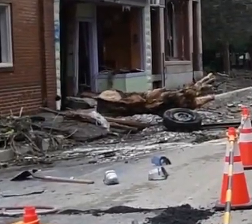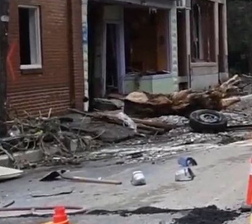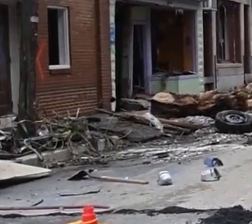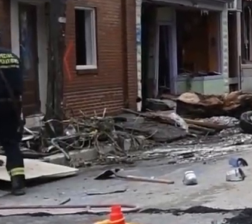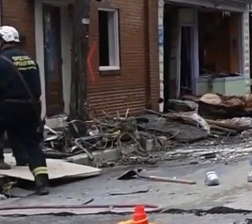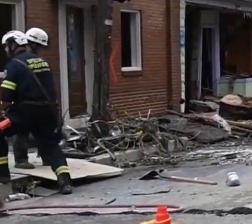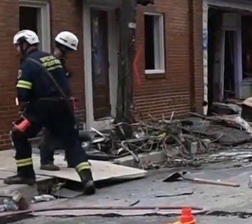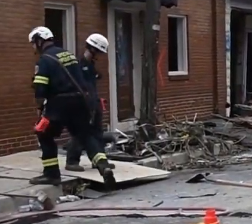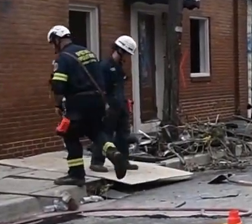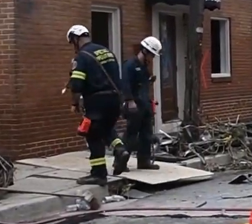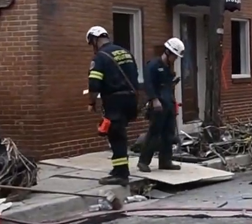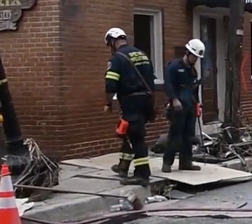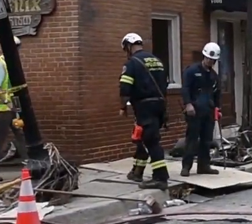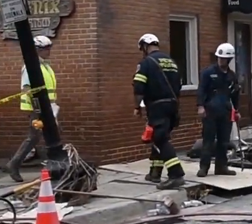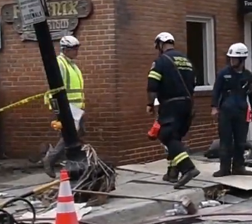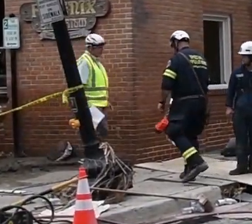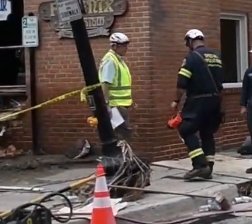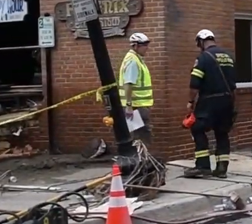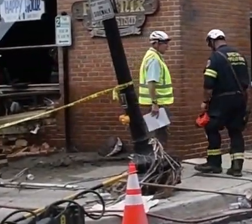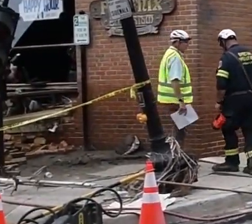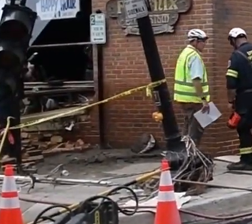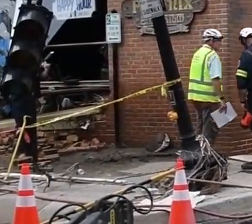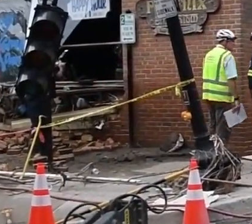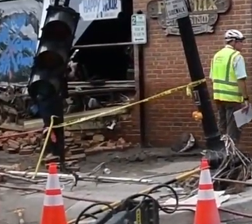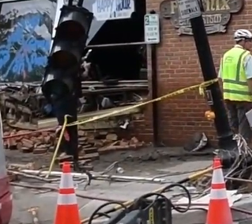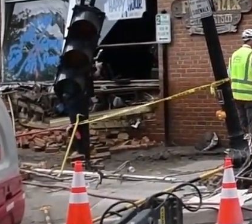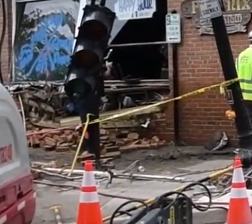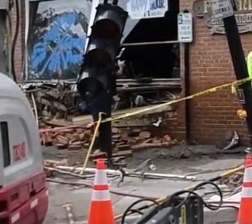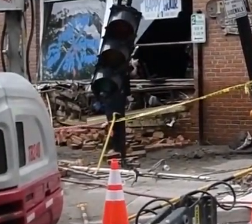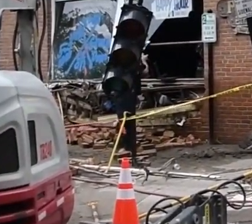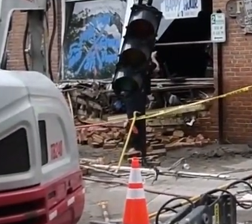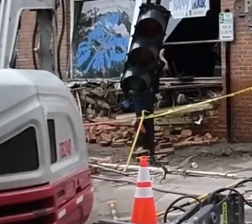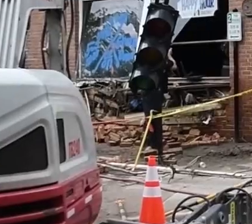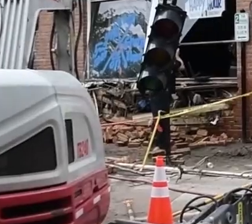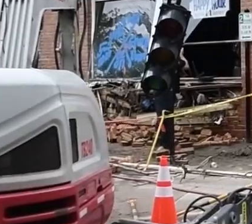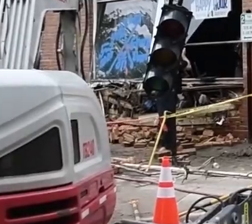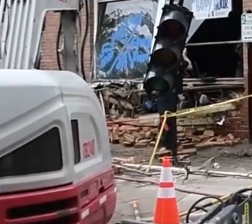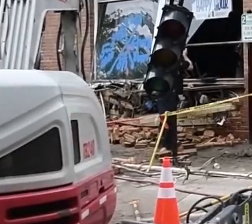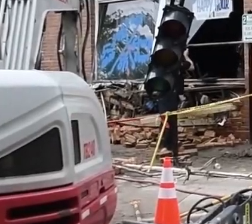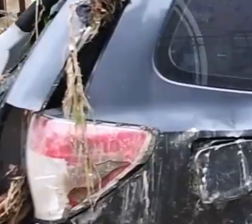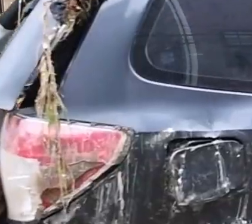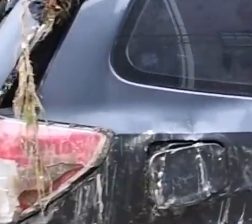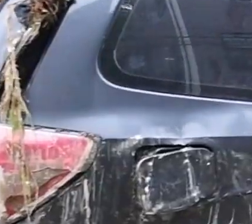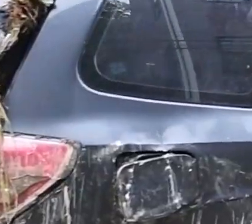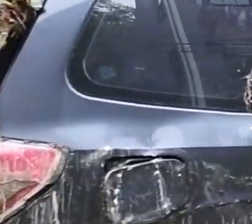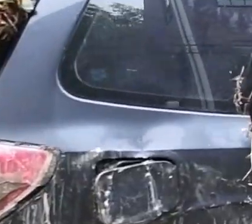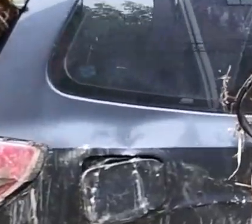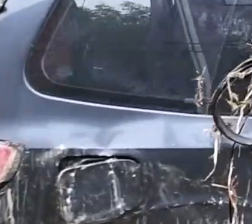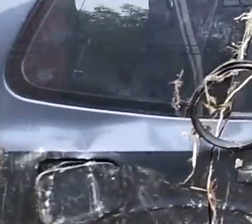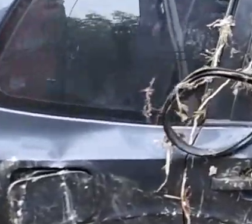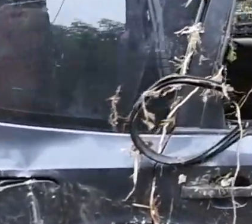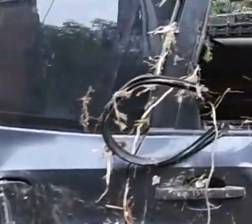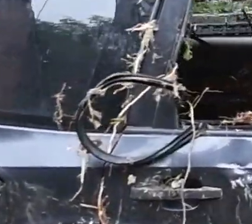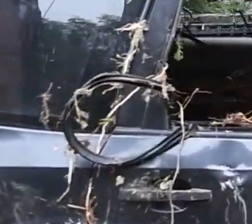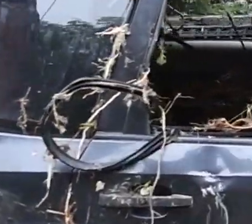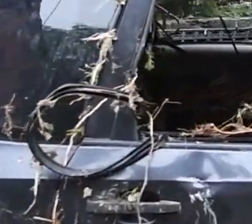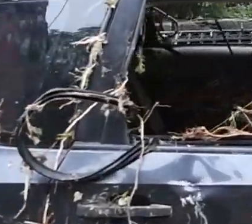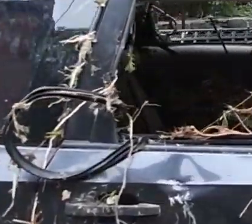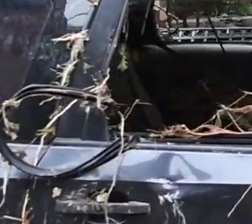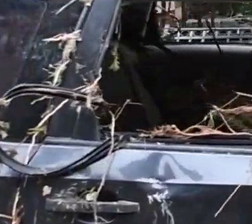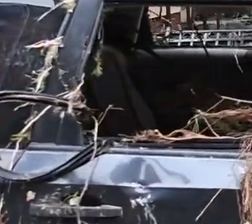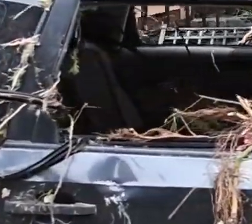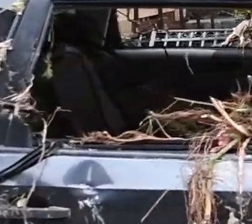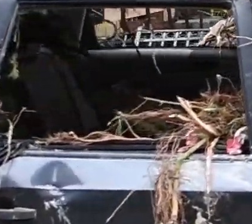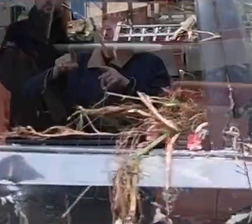floods of 2011, 2016, and 2018. Three major flood events during the span of 7 years are